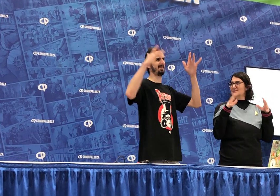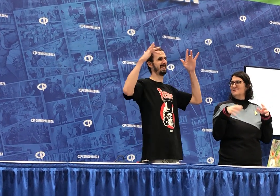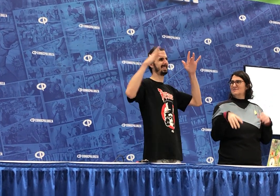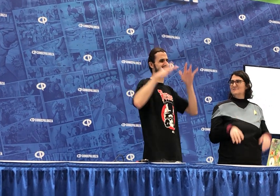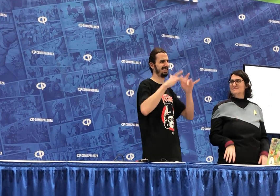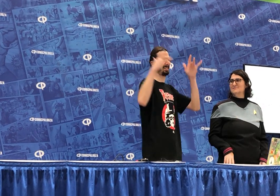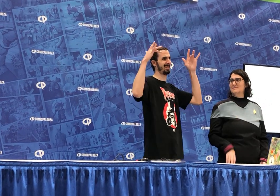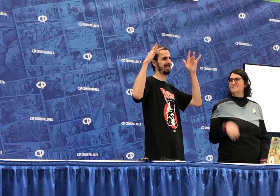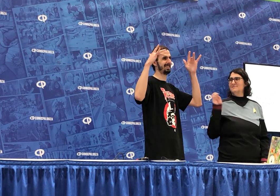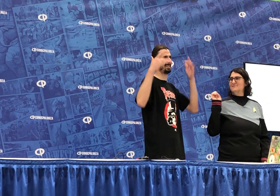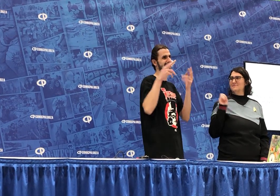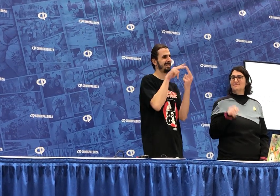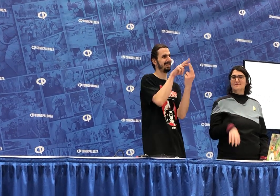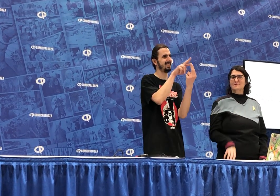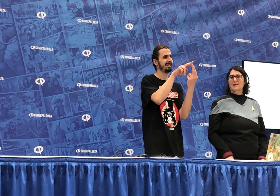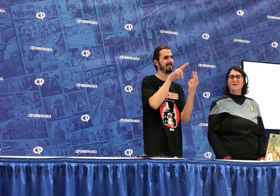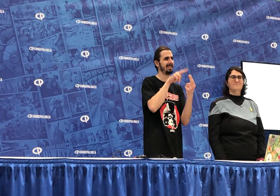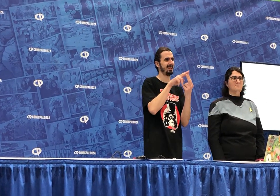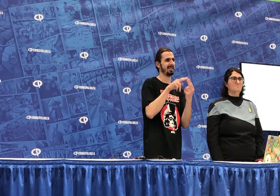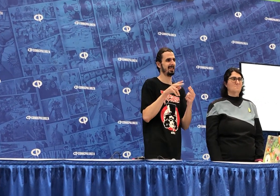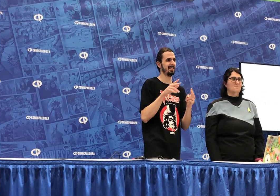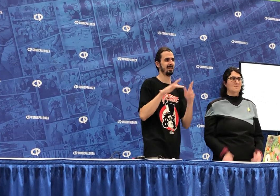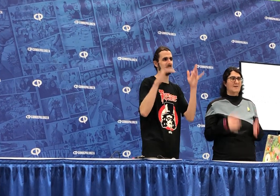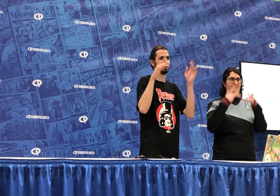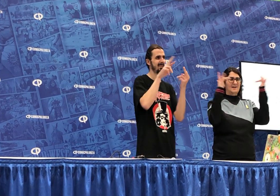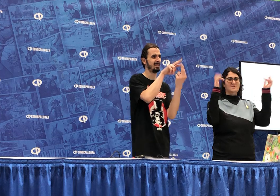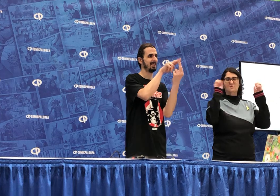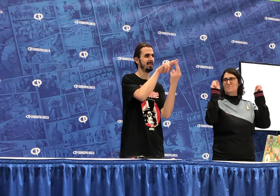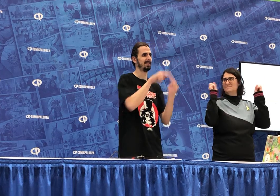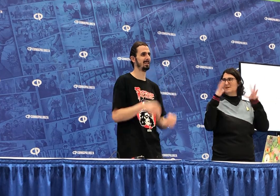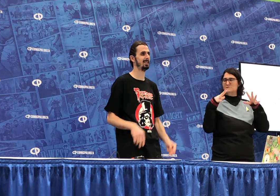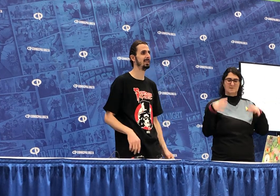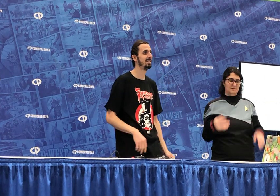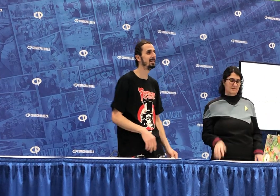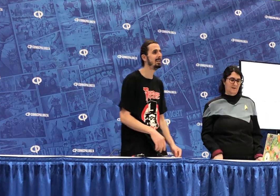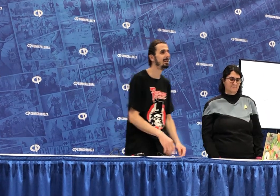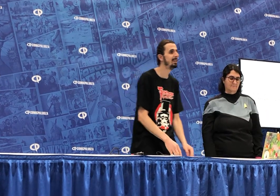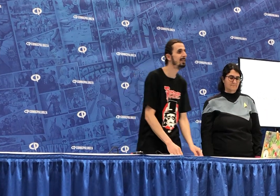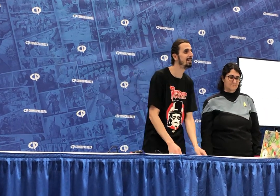Or you could also do like this as well, magic. Either way. Yeah, either way.